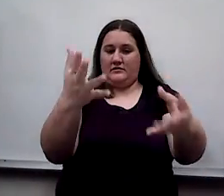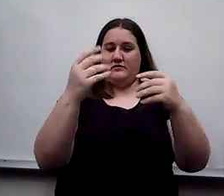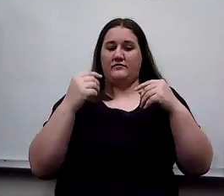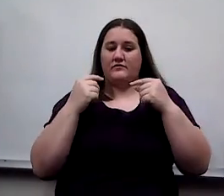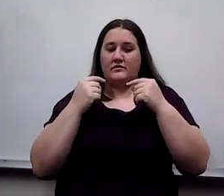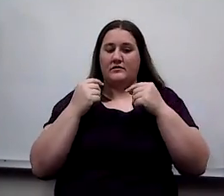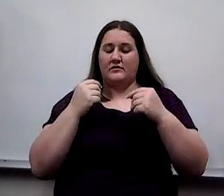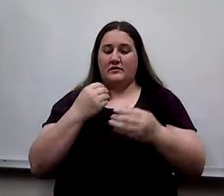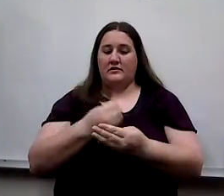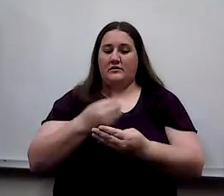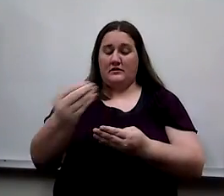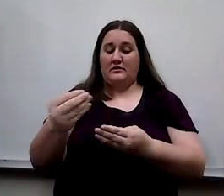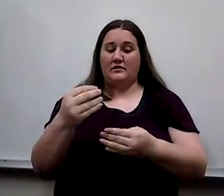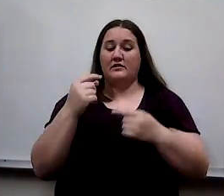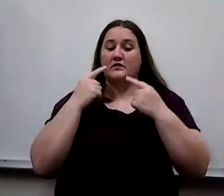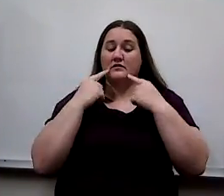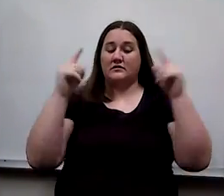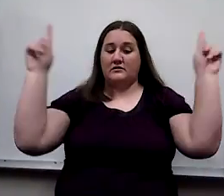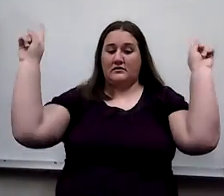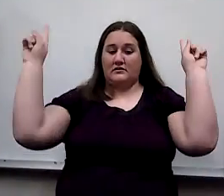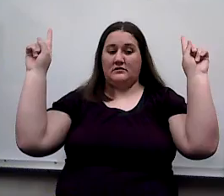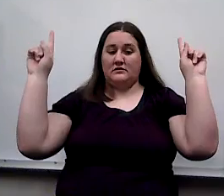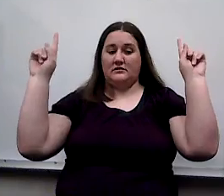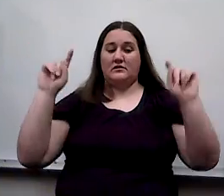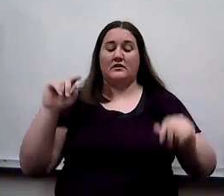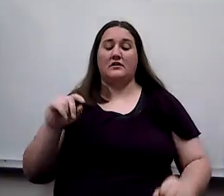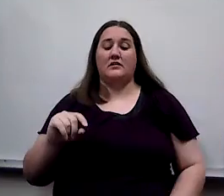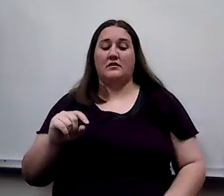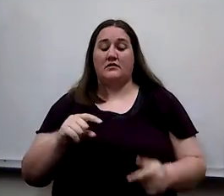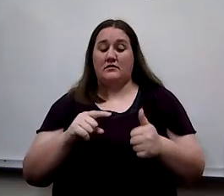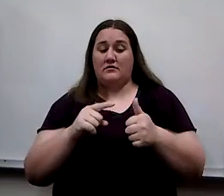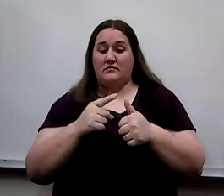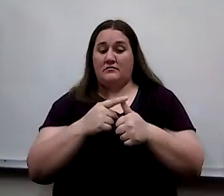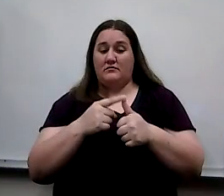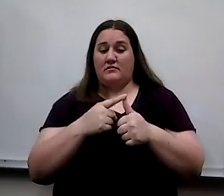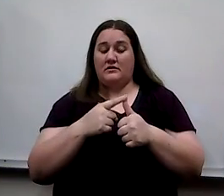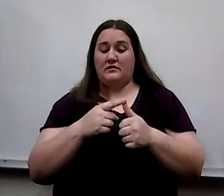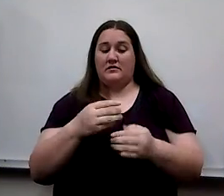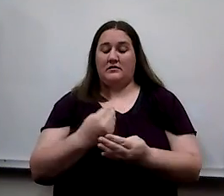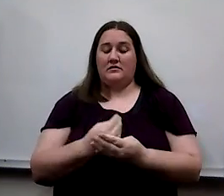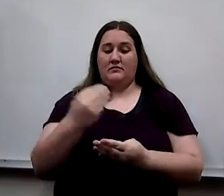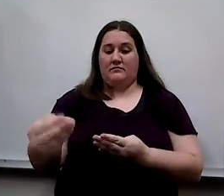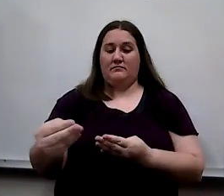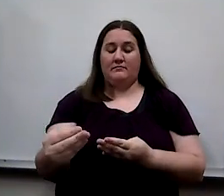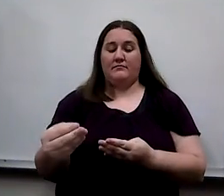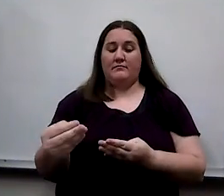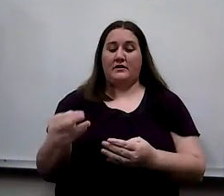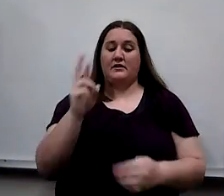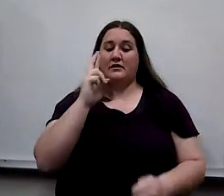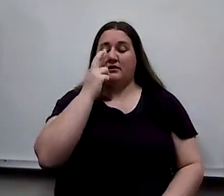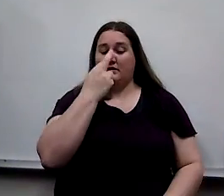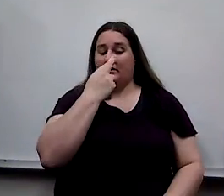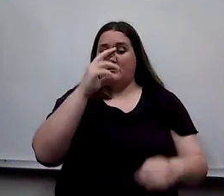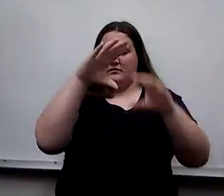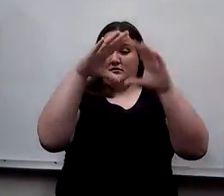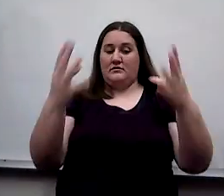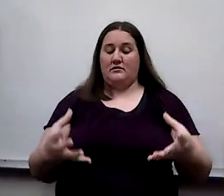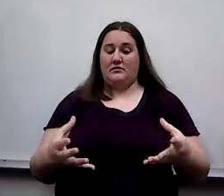is offered to ensure success. Number 1, buy rose bushes at a garden shop near your home for